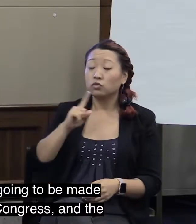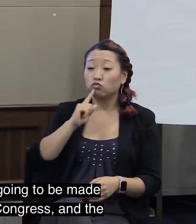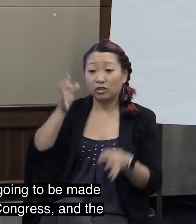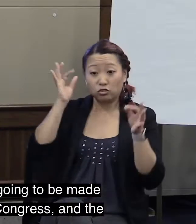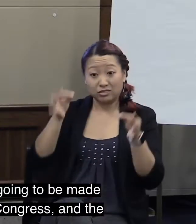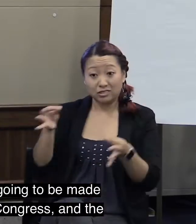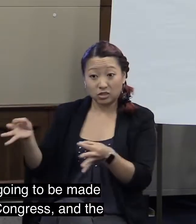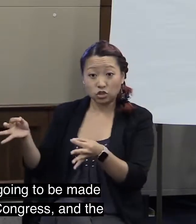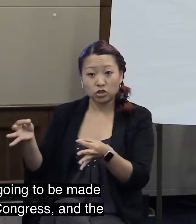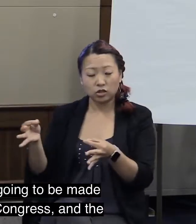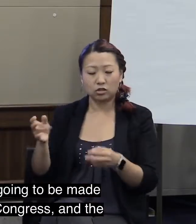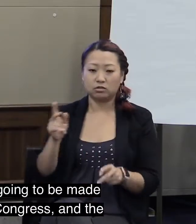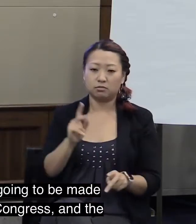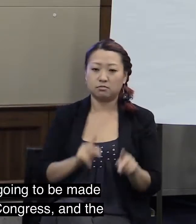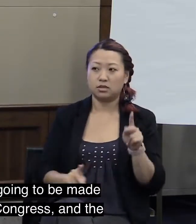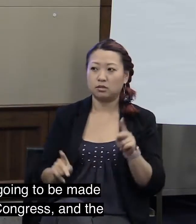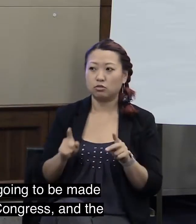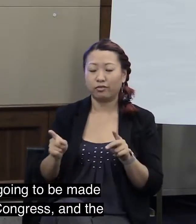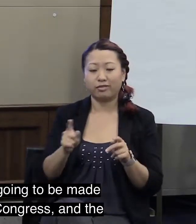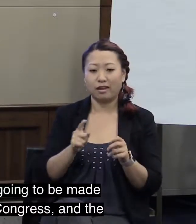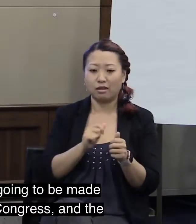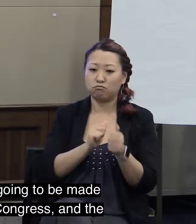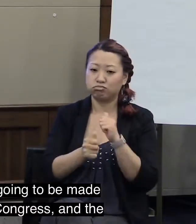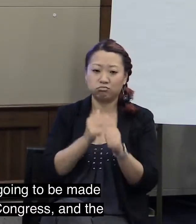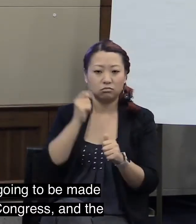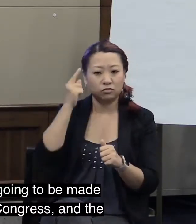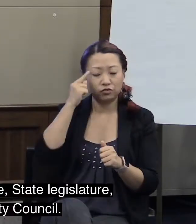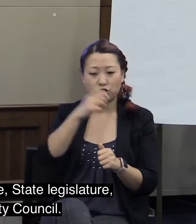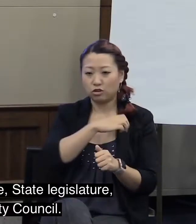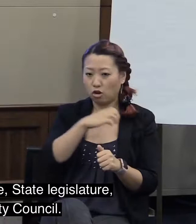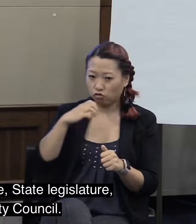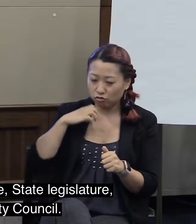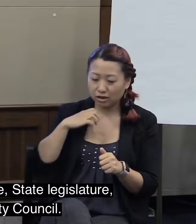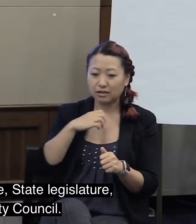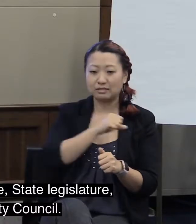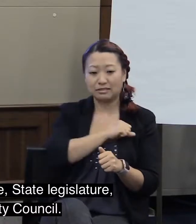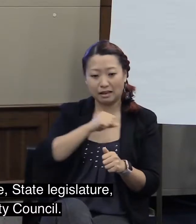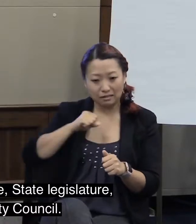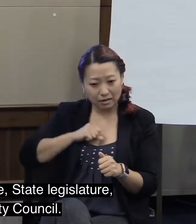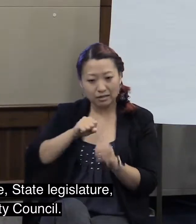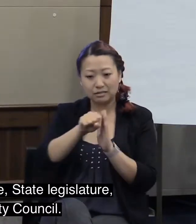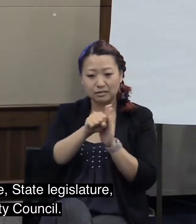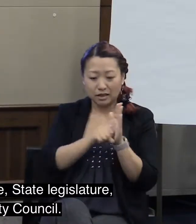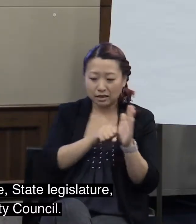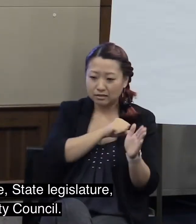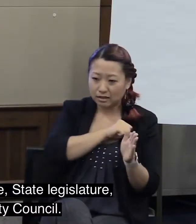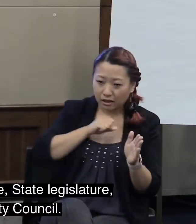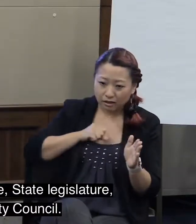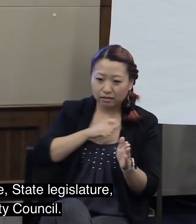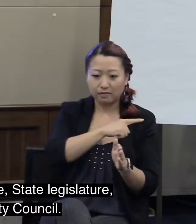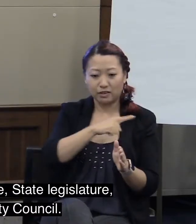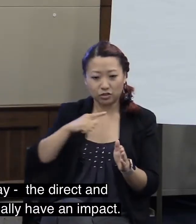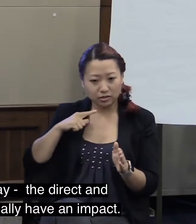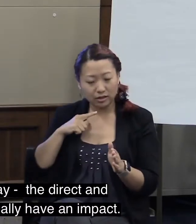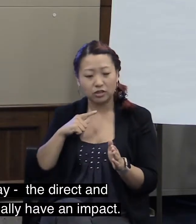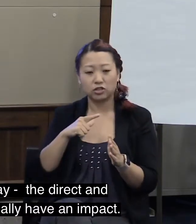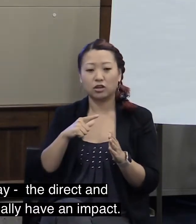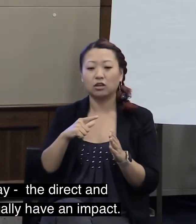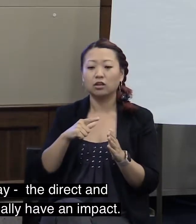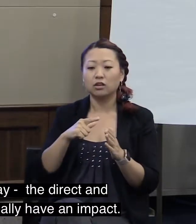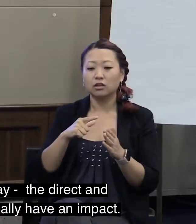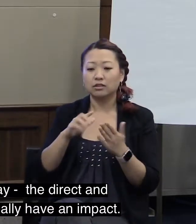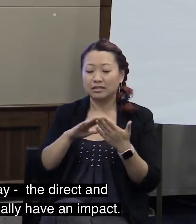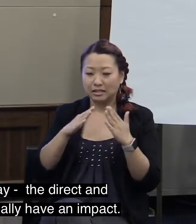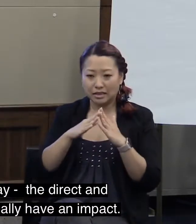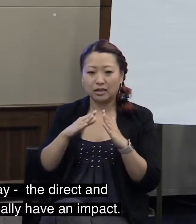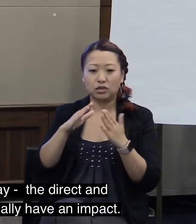be made by the people who run for Congress and the Senate and state legislature and school board and city council. So let me give you